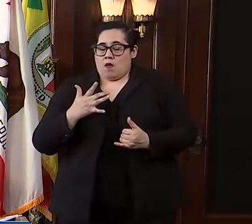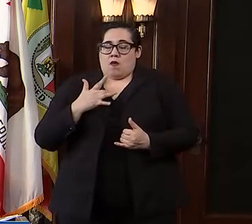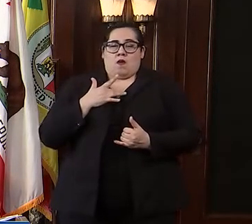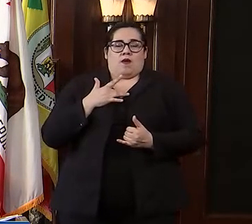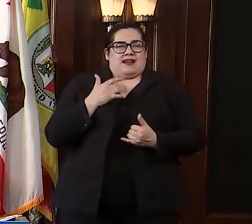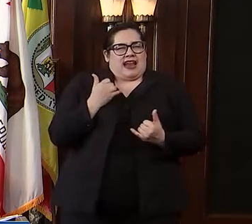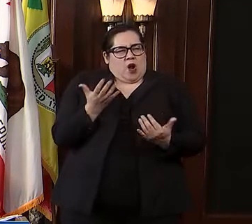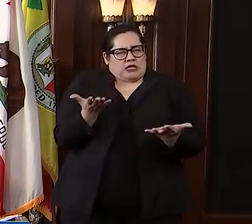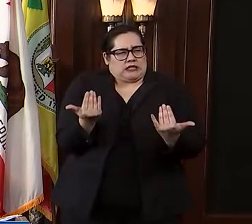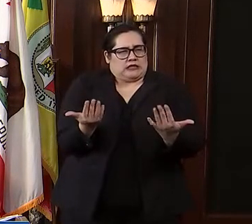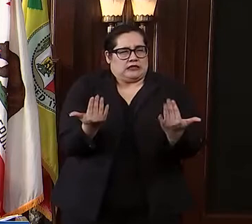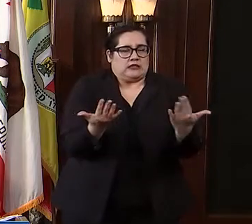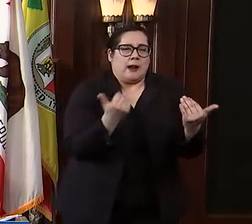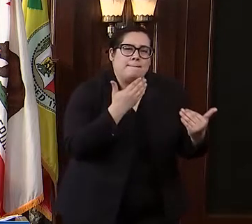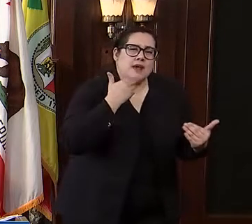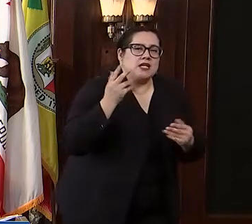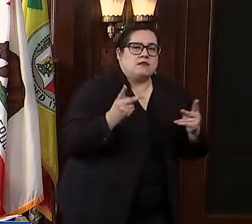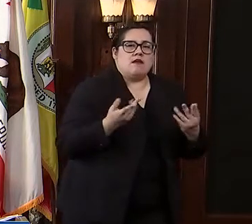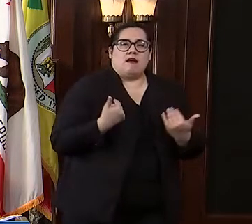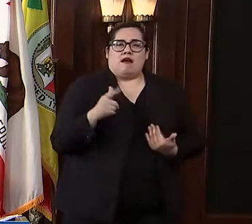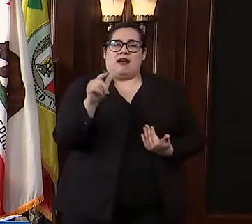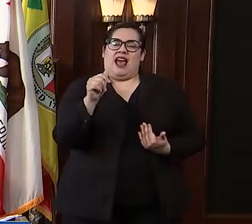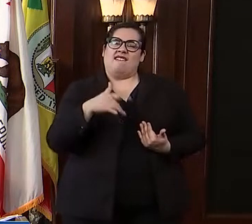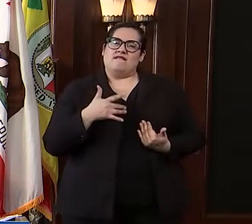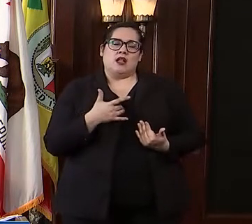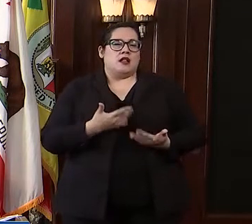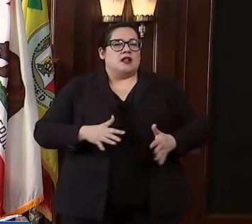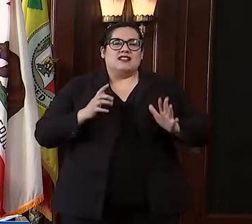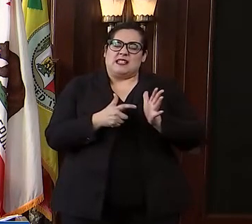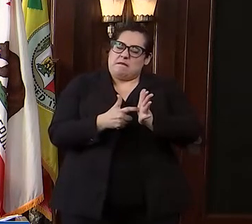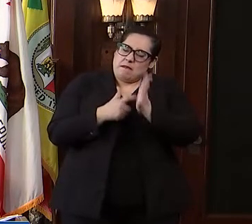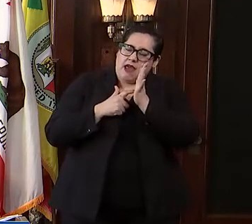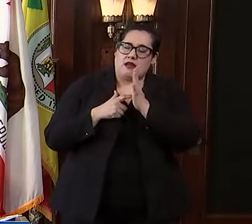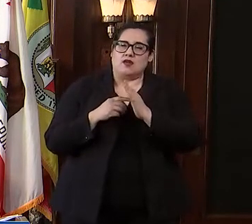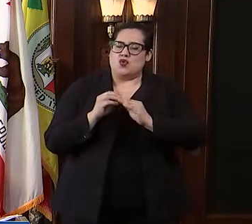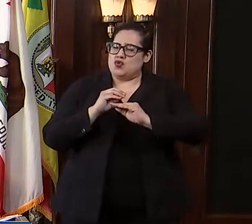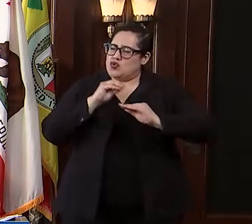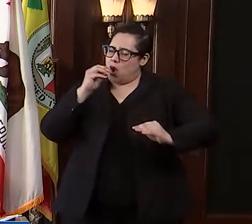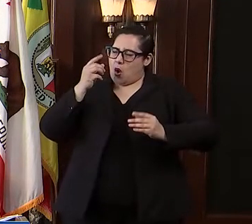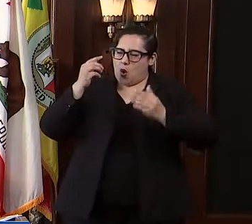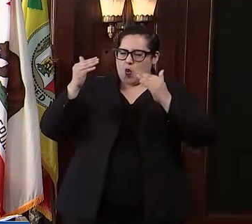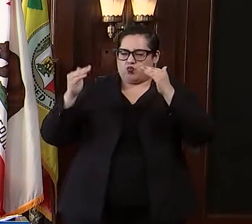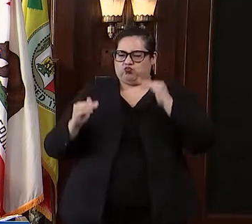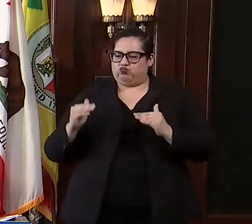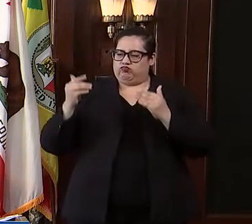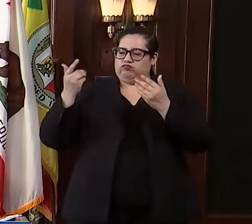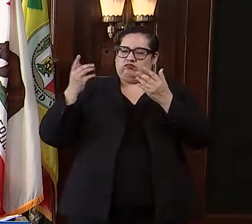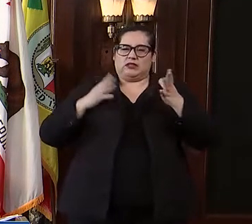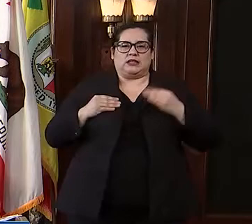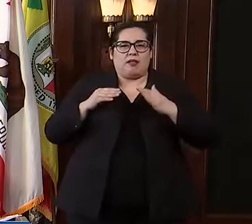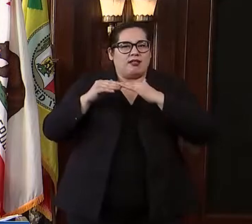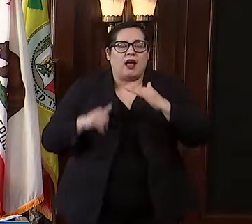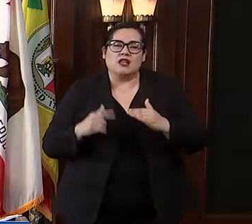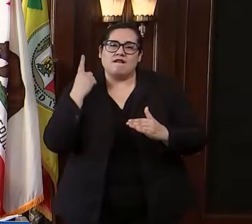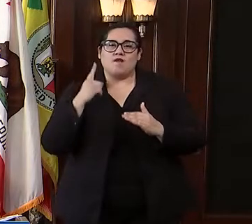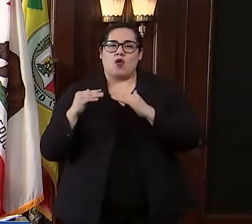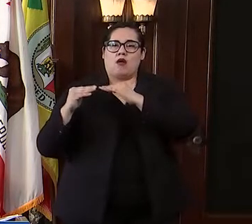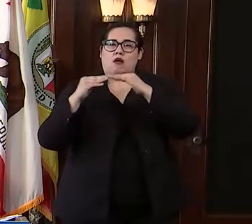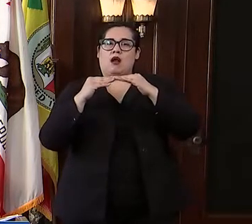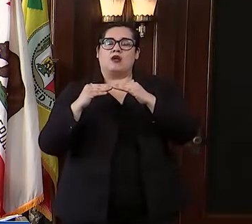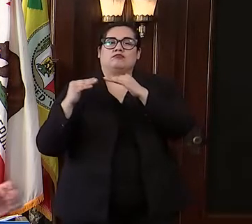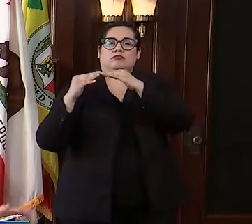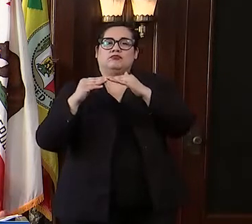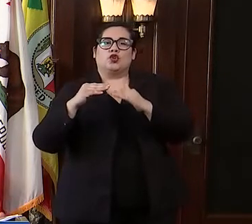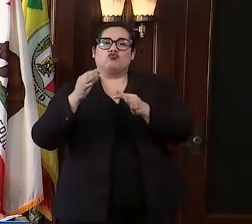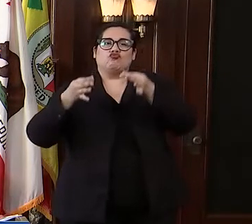best angels, to be uncompromising in what we demand for justice, for our health system, for our criminal justice system, but at